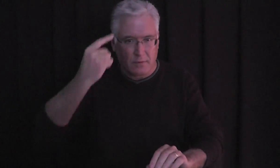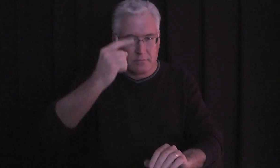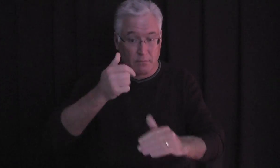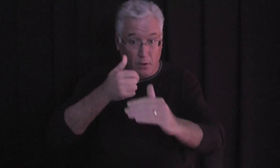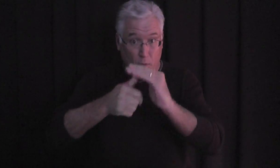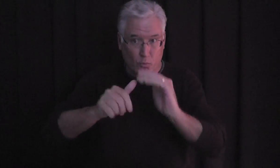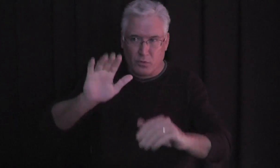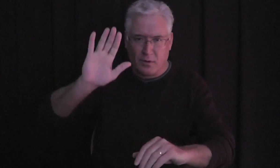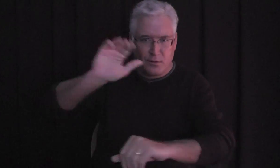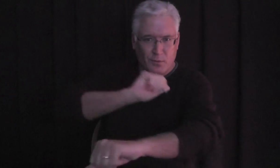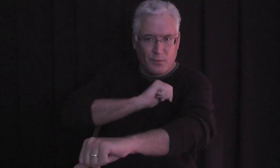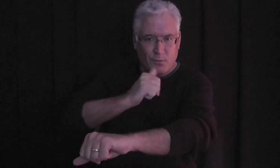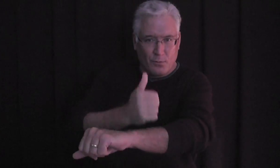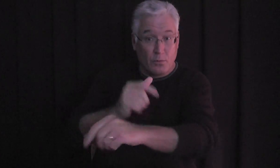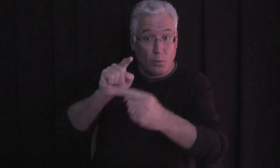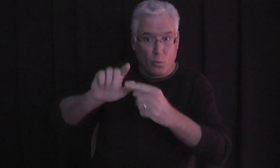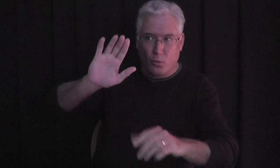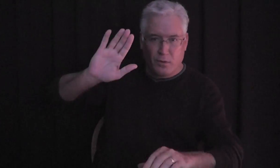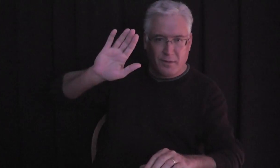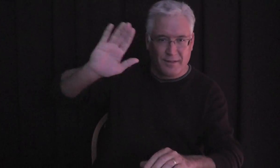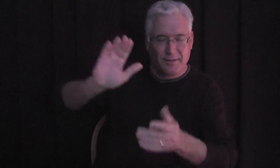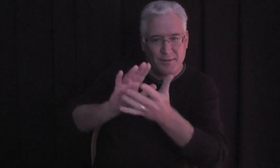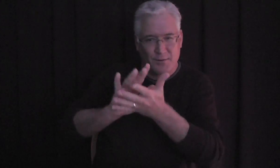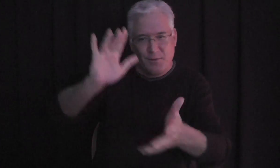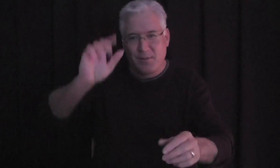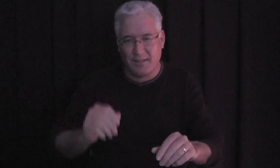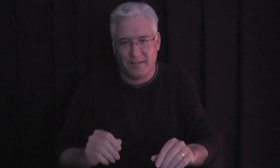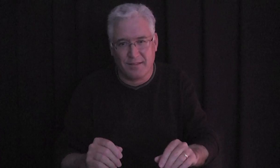before the face of God and, under his authority